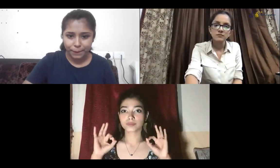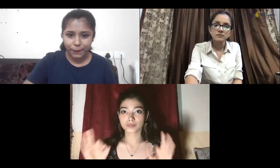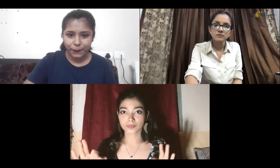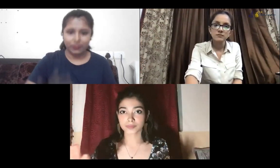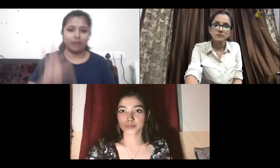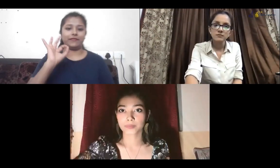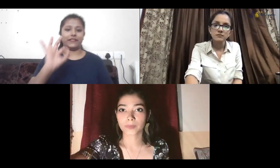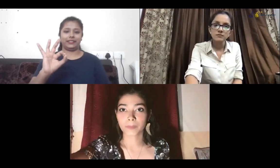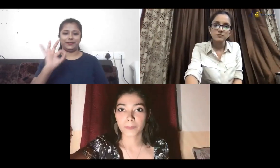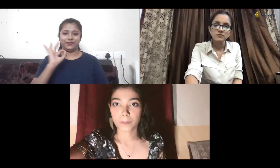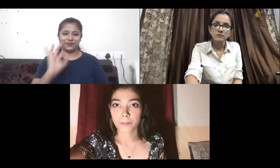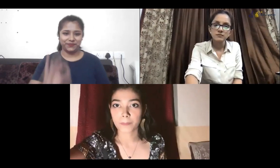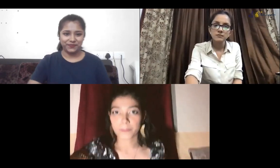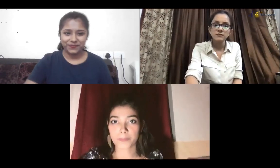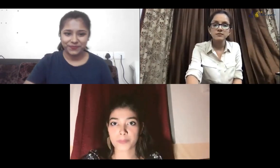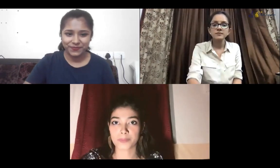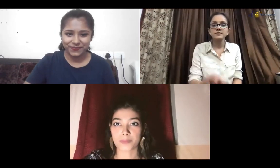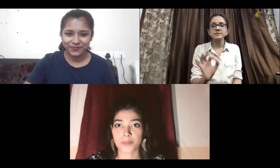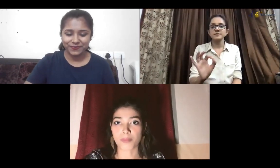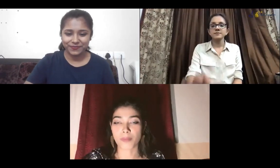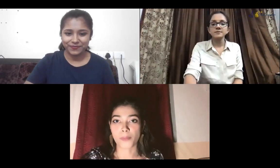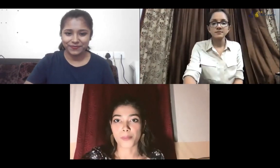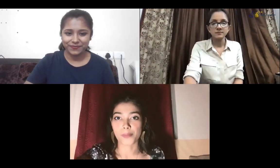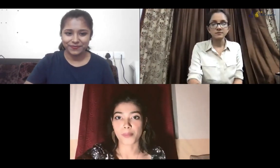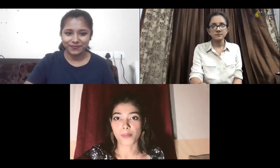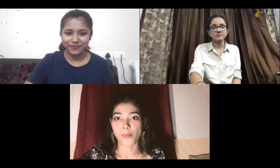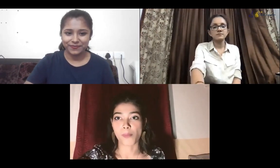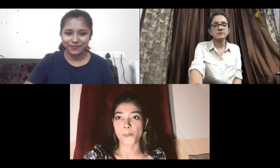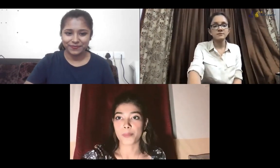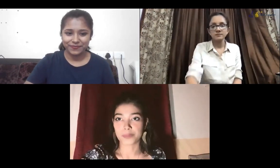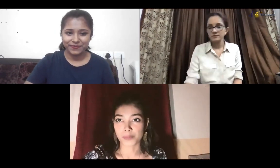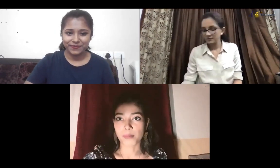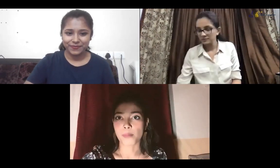Okay, so we will wait for Shweta. Perfect.